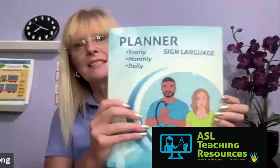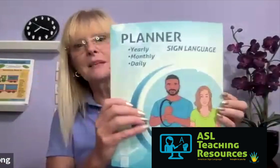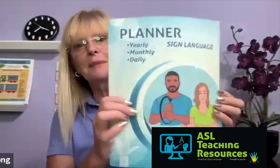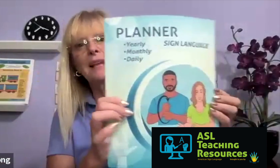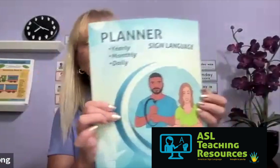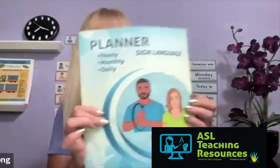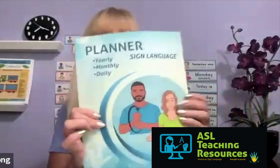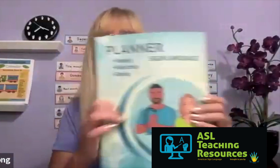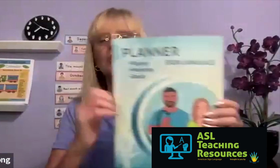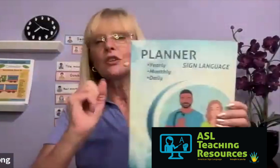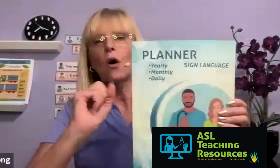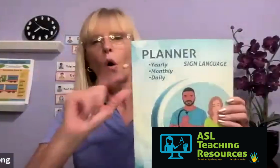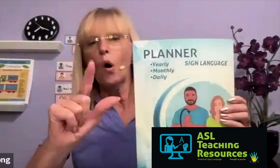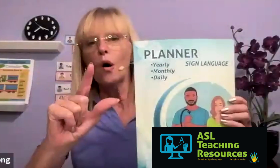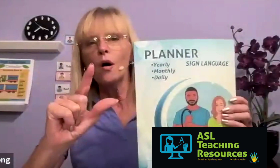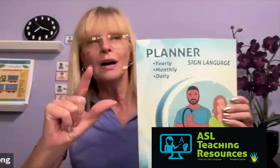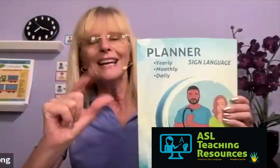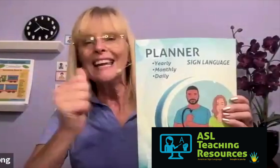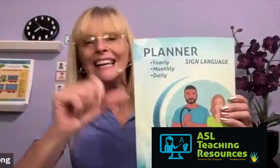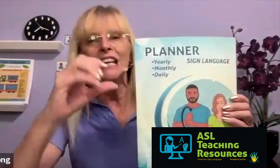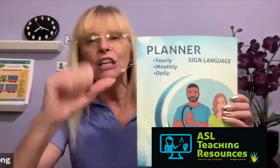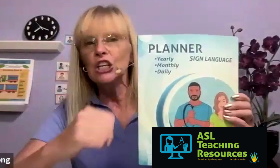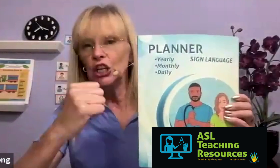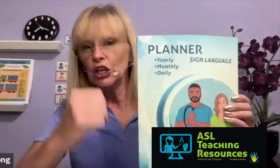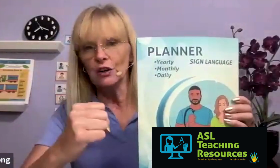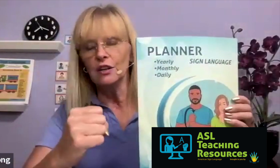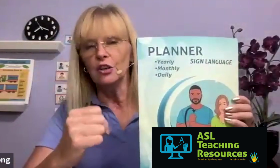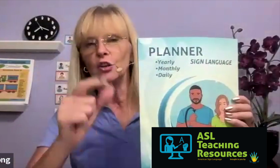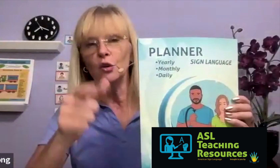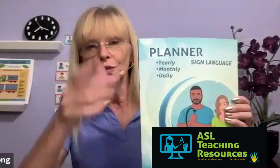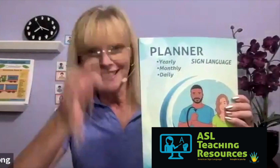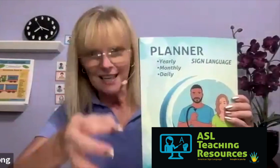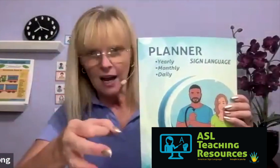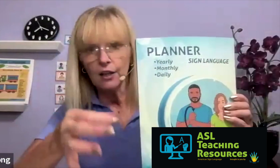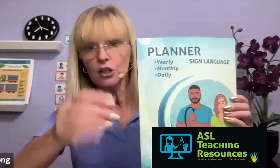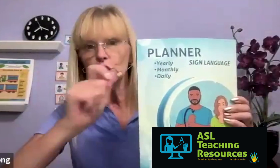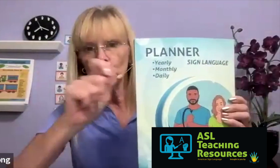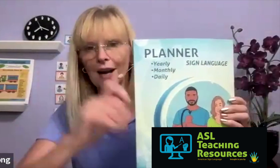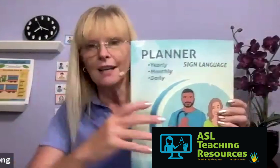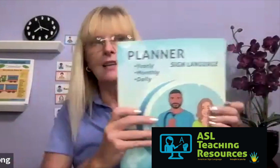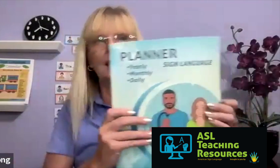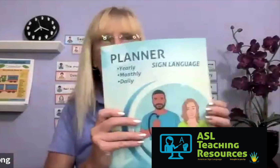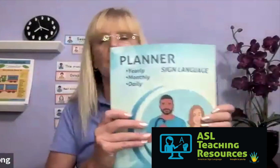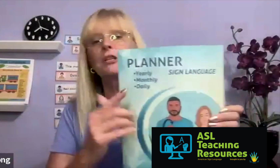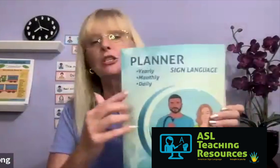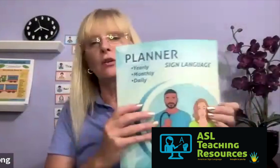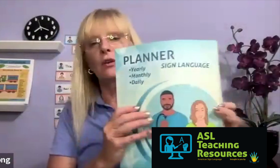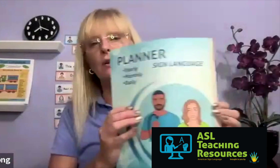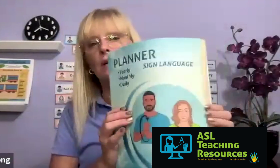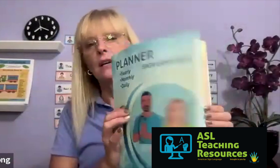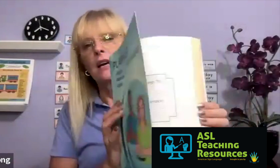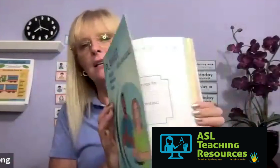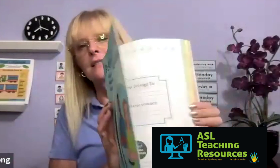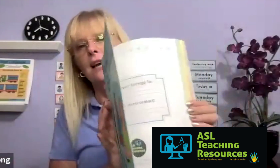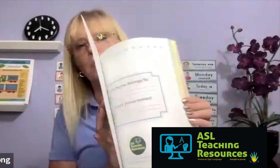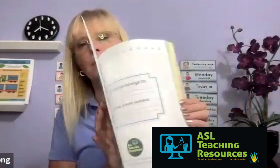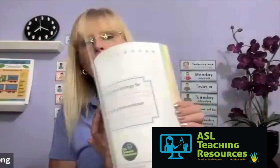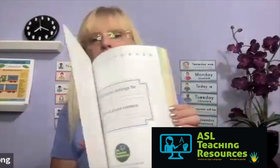the planner. It's all any year you decide, because you write in here. Let me show you an example.